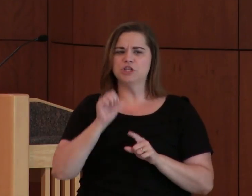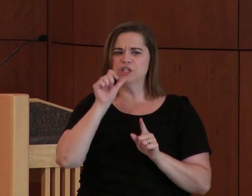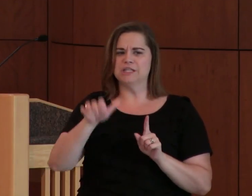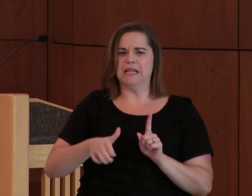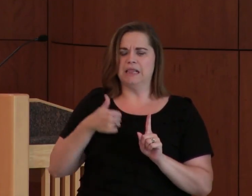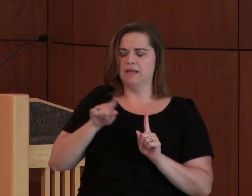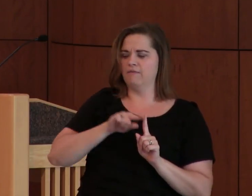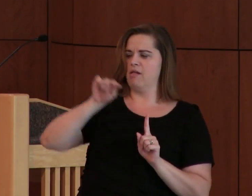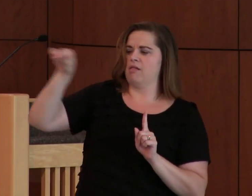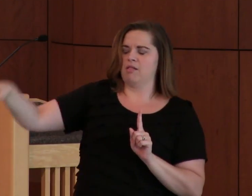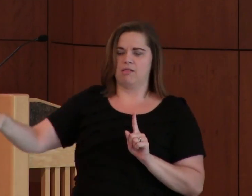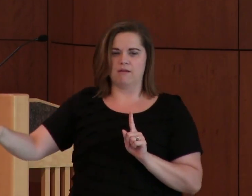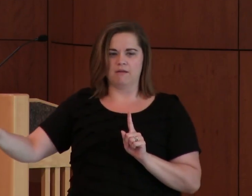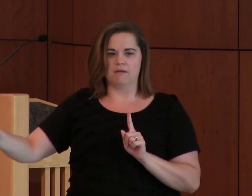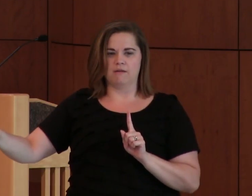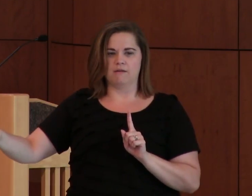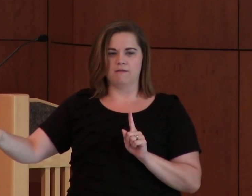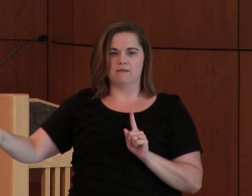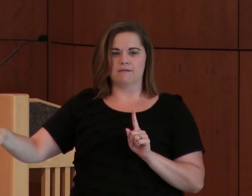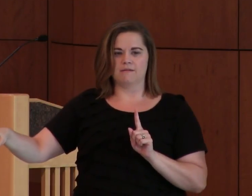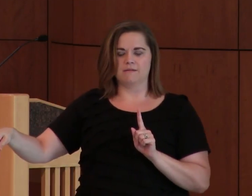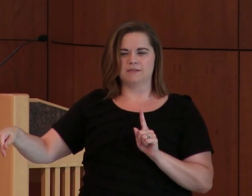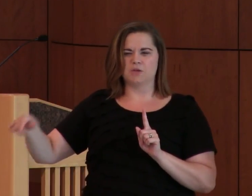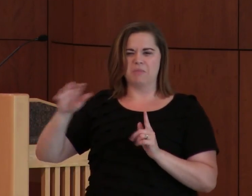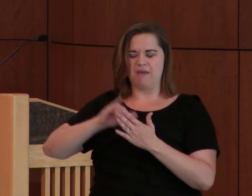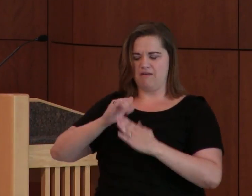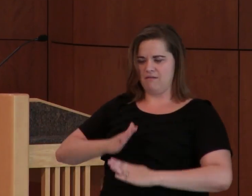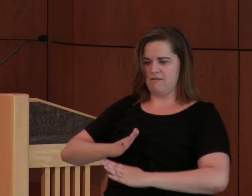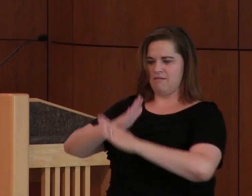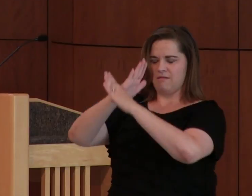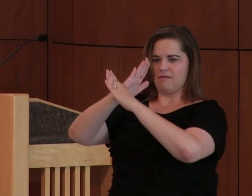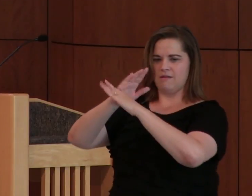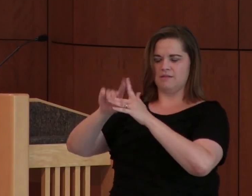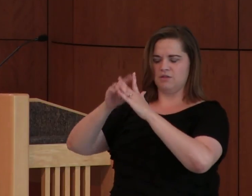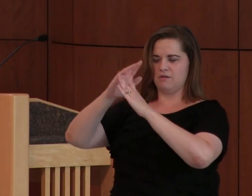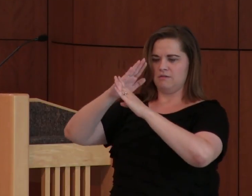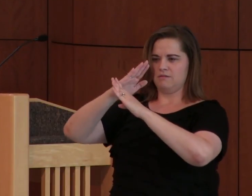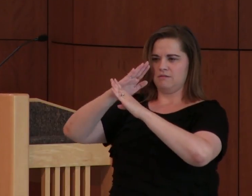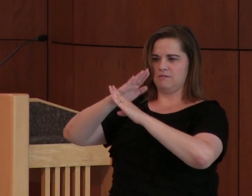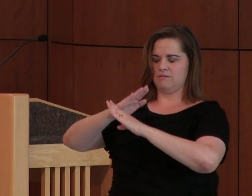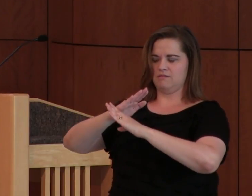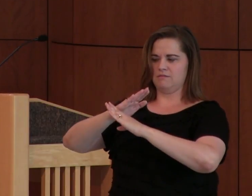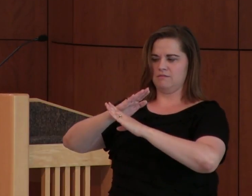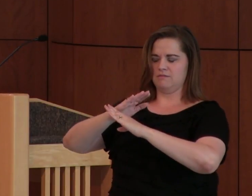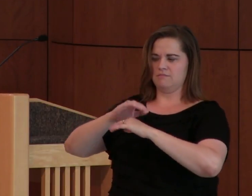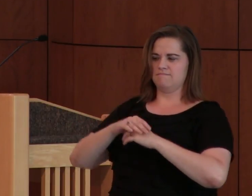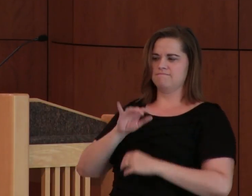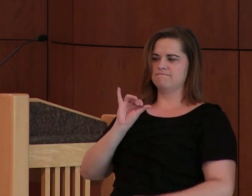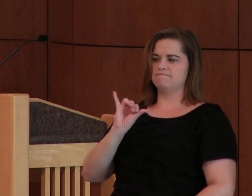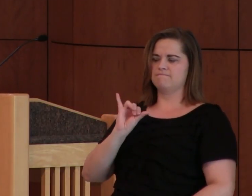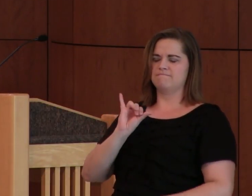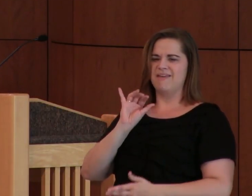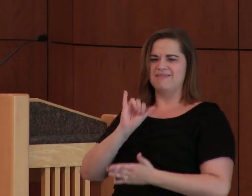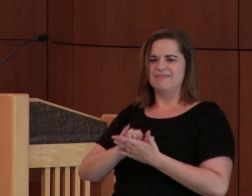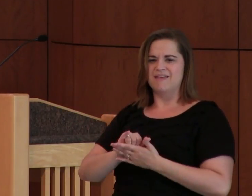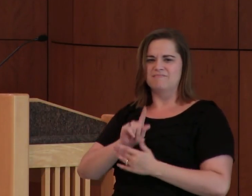And there was a first crack in that wall because then April thinks, well, this is my actual neighbor. I have a right,